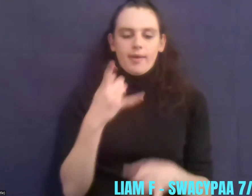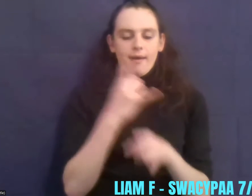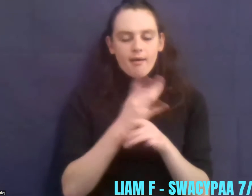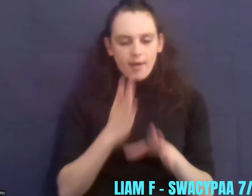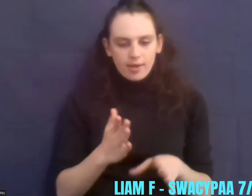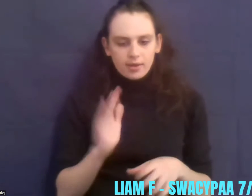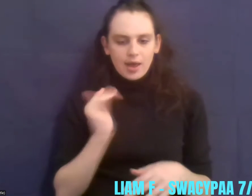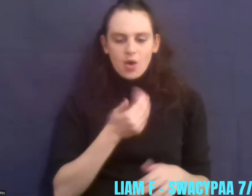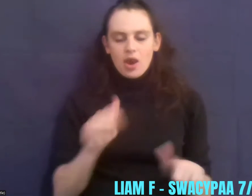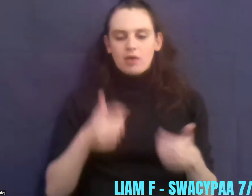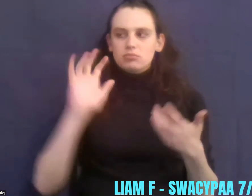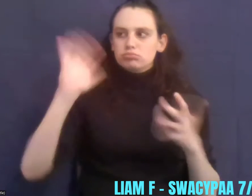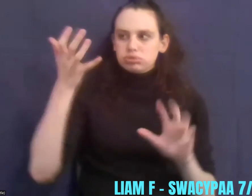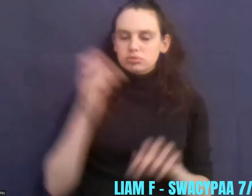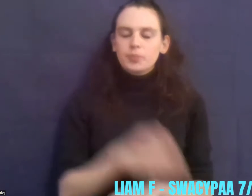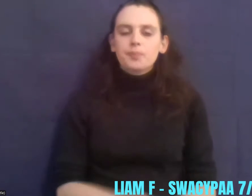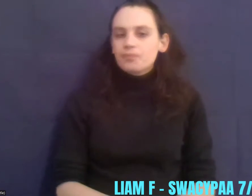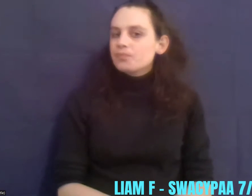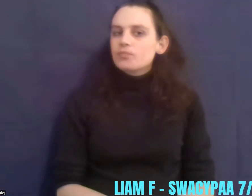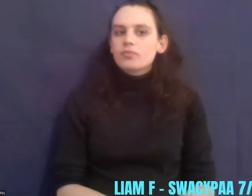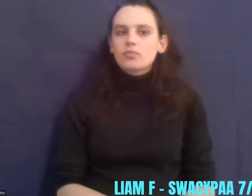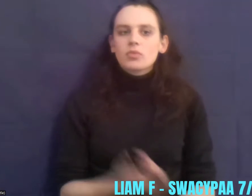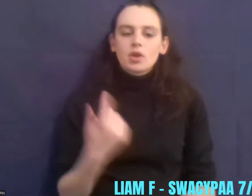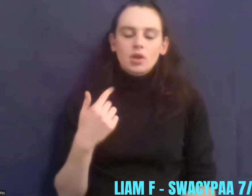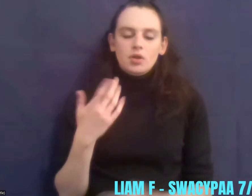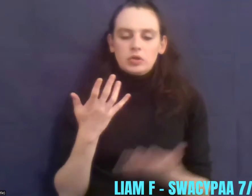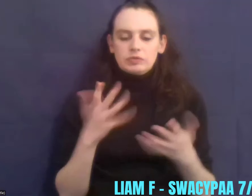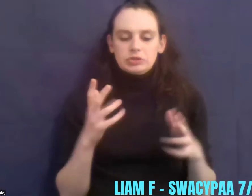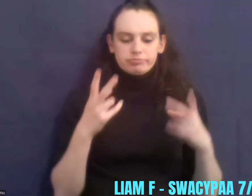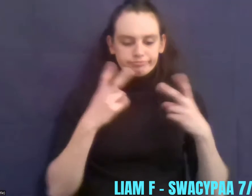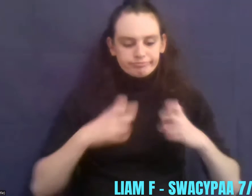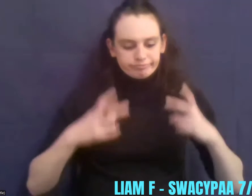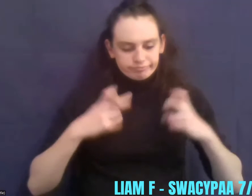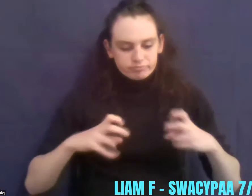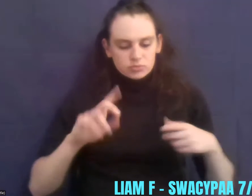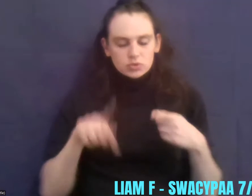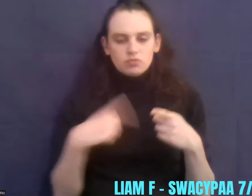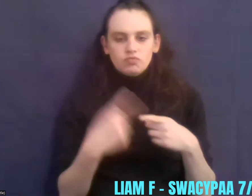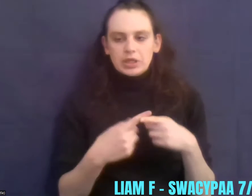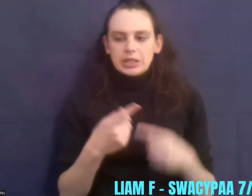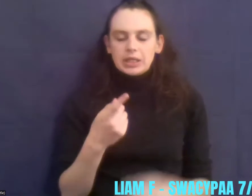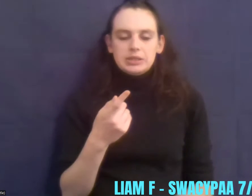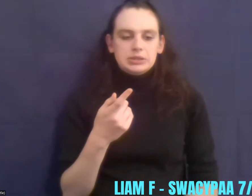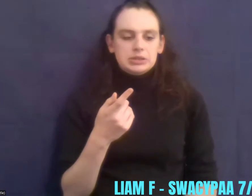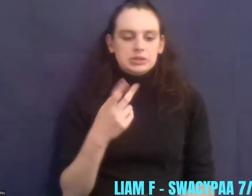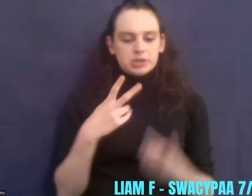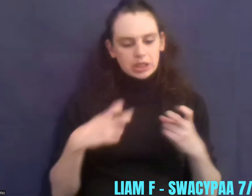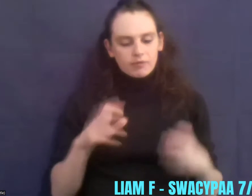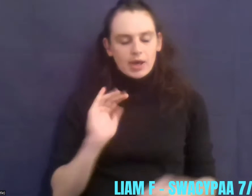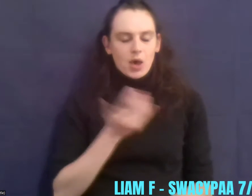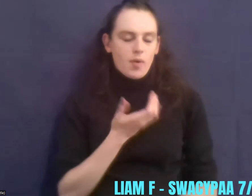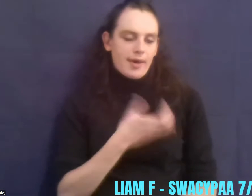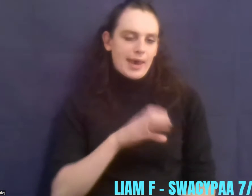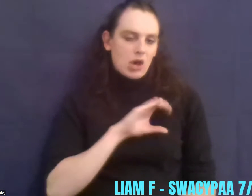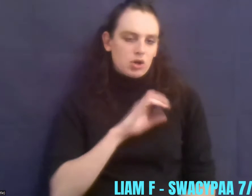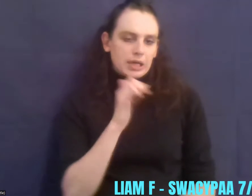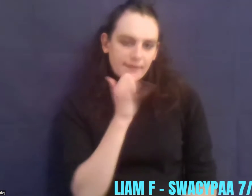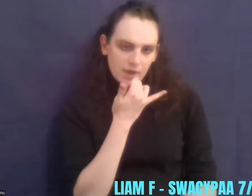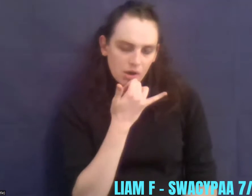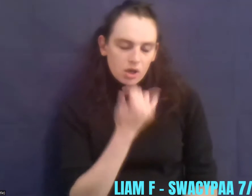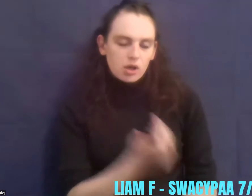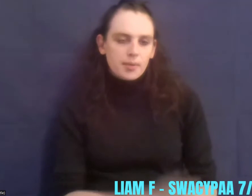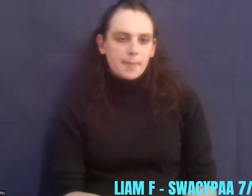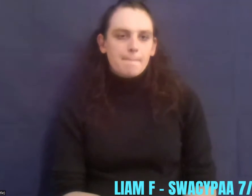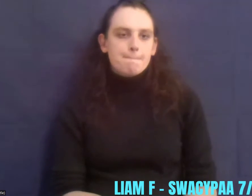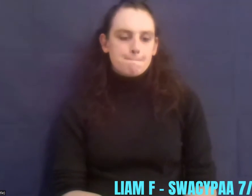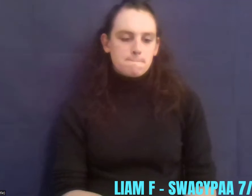unmanageable. We do an inventory and realize, where we identify character defects that, uh, again,